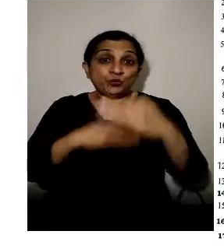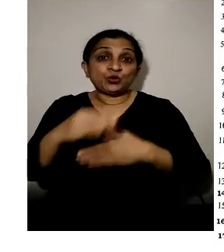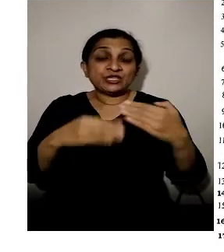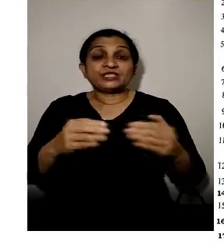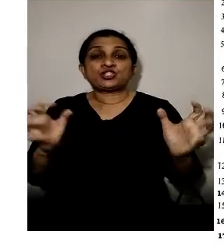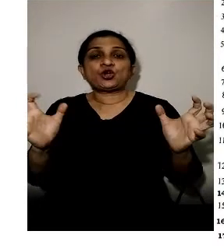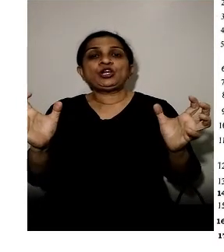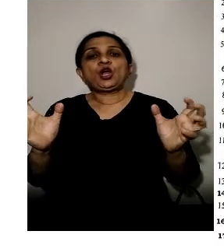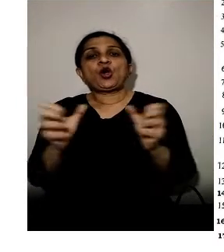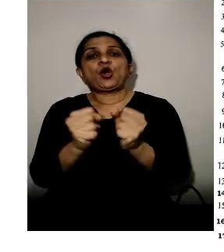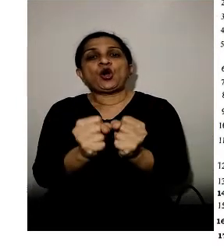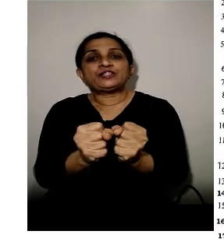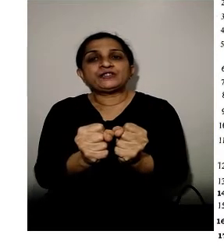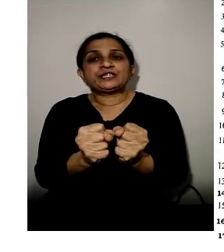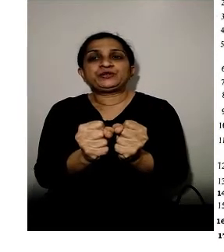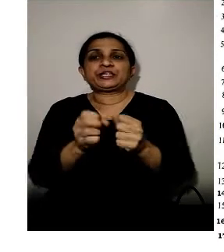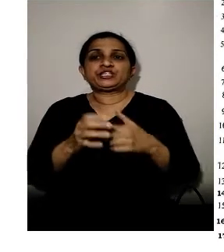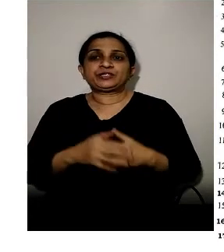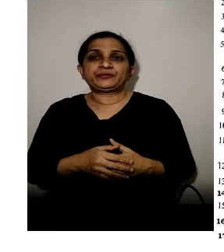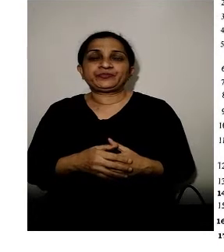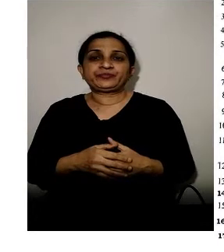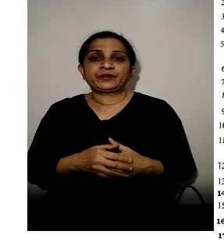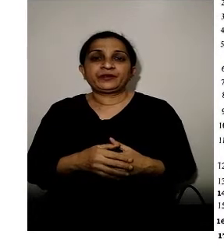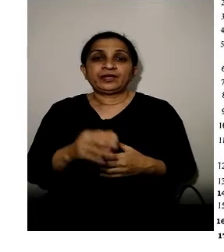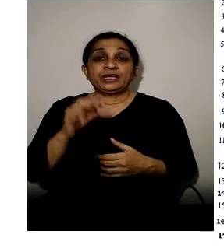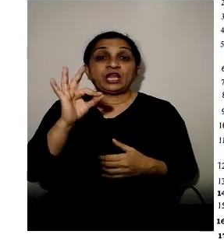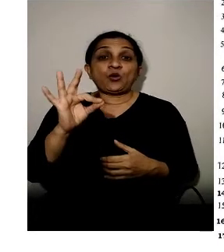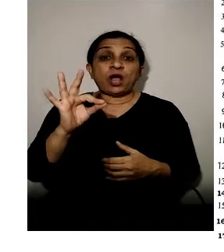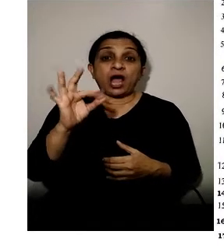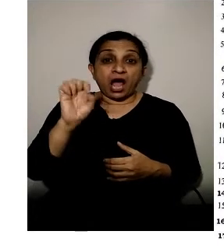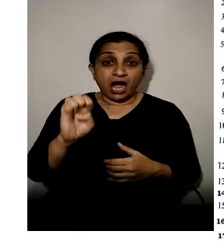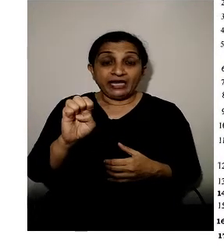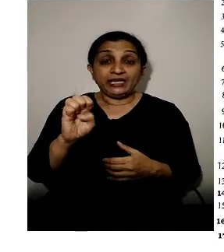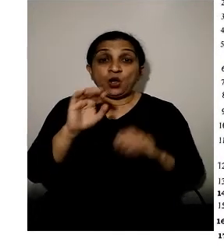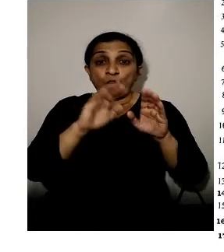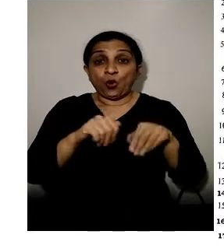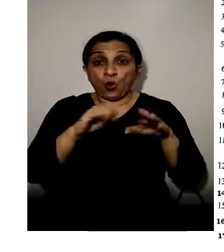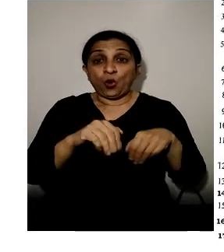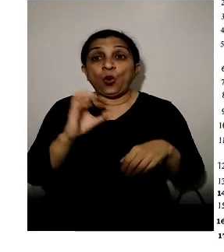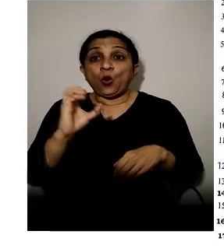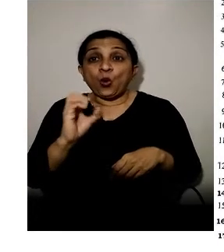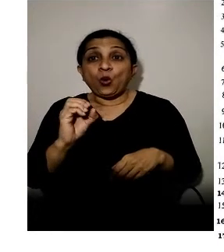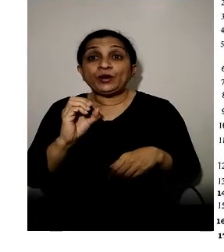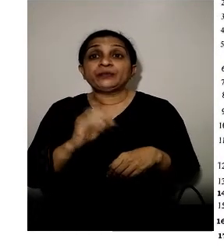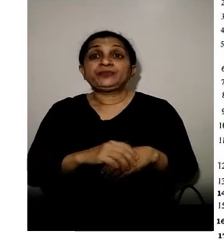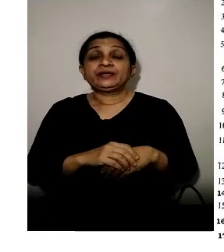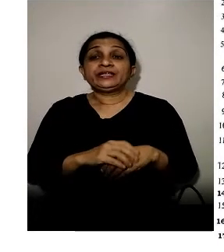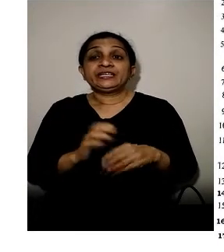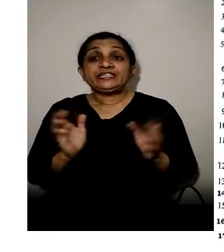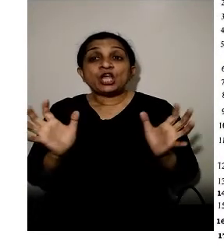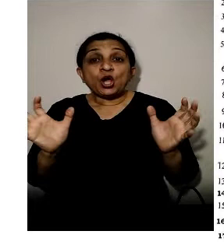process is called concentration now iron ore